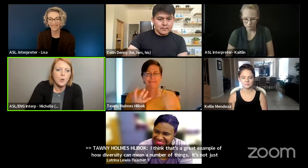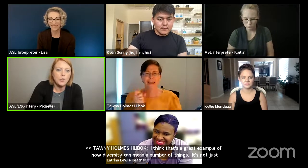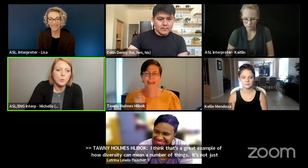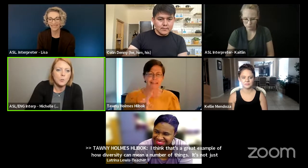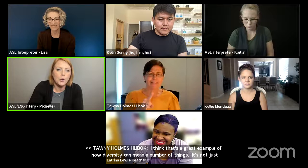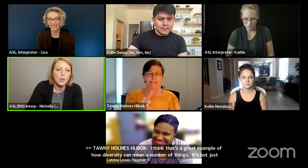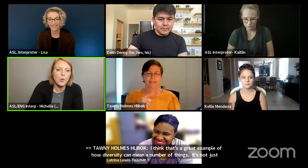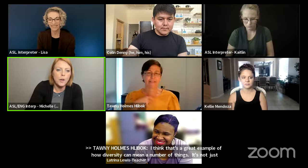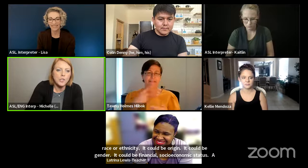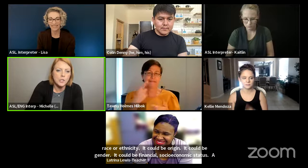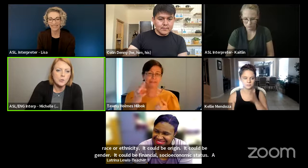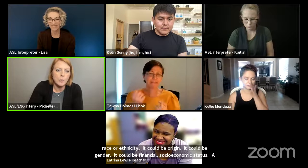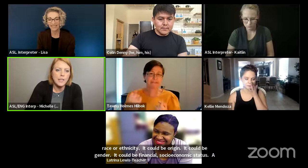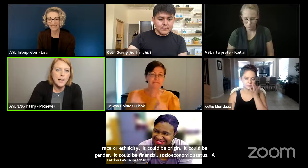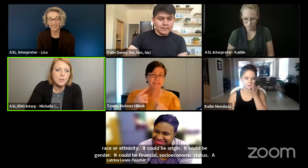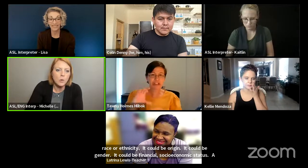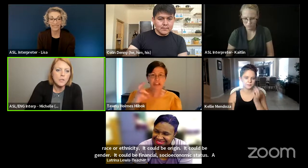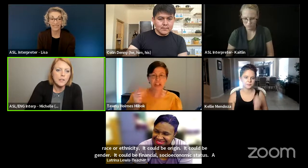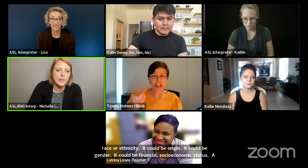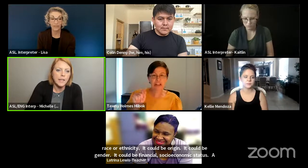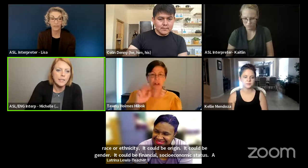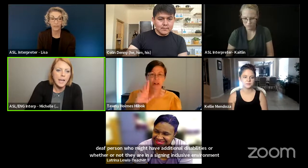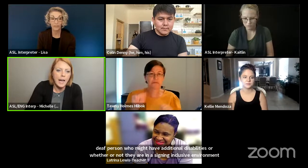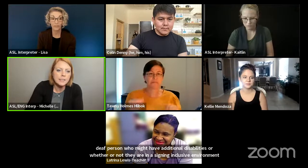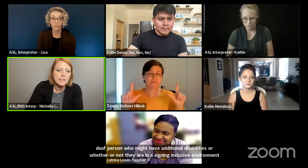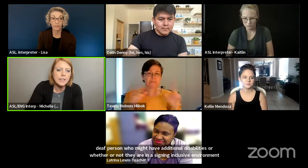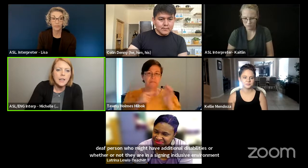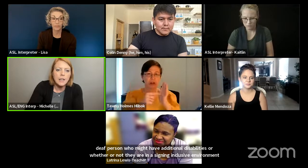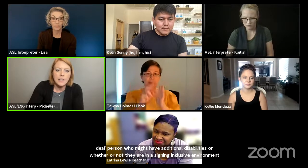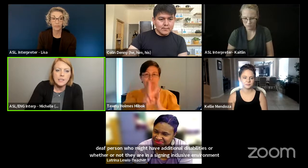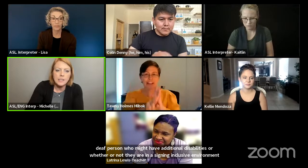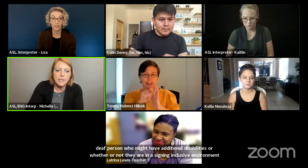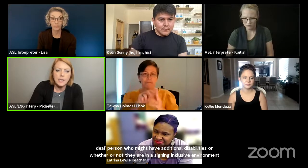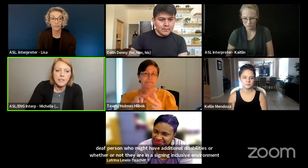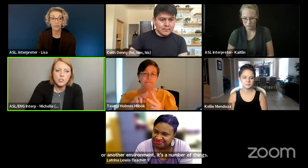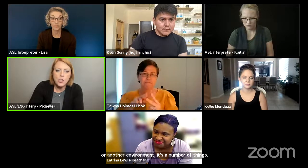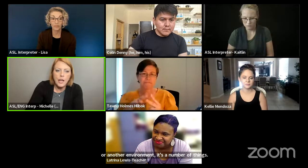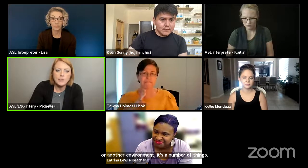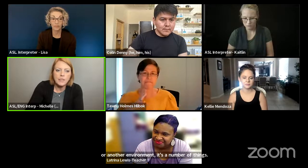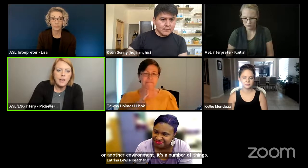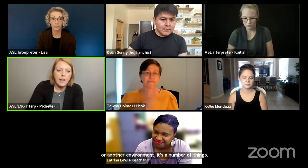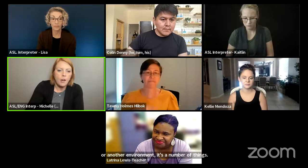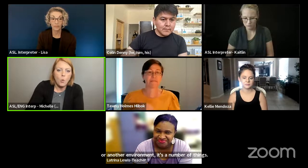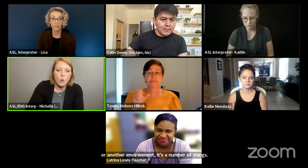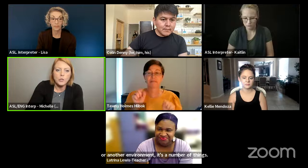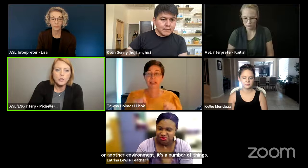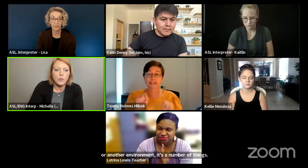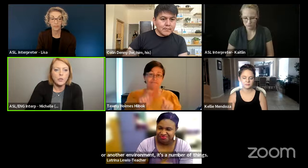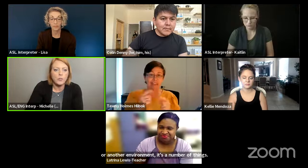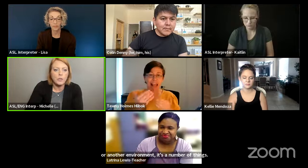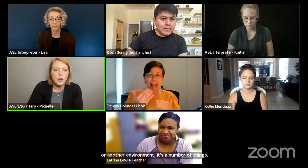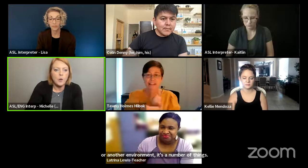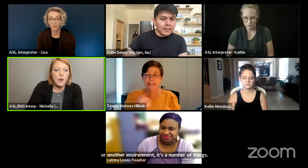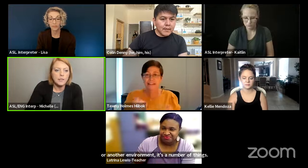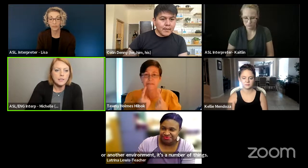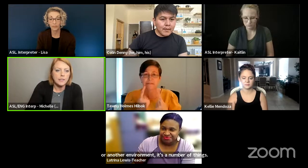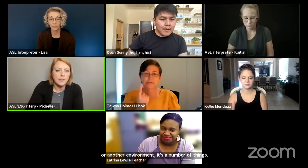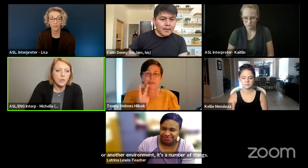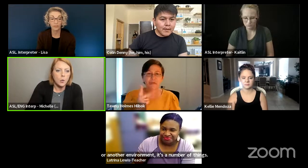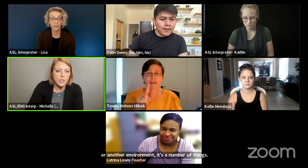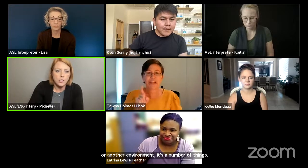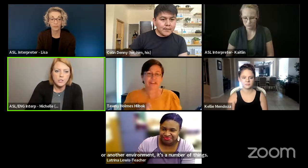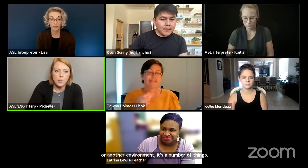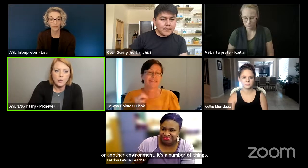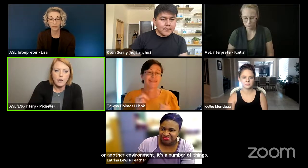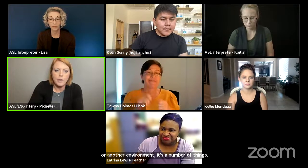there are 1 or 2 burning questions from the task force that they'd like to ask. They can send it in the chat or turn their video on to